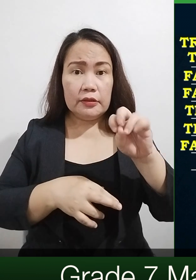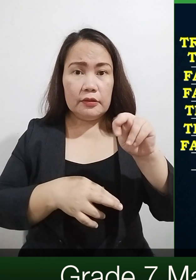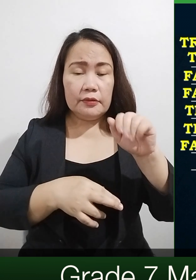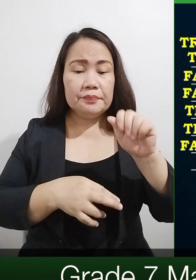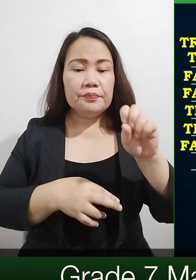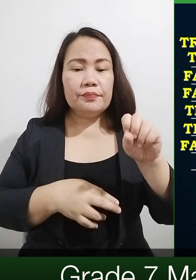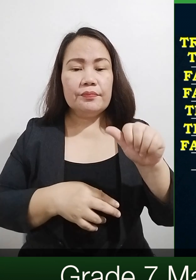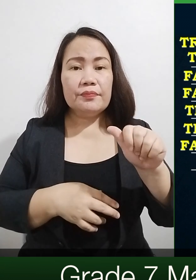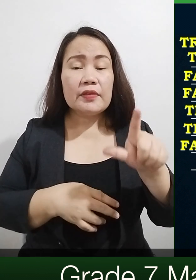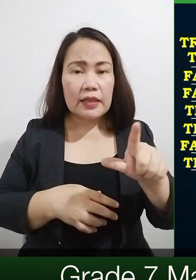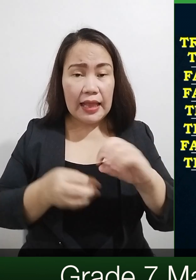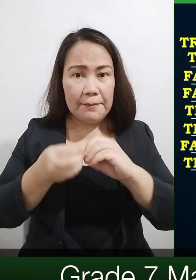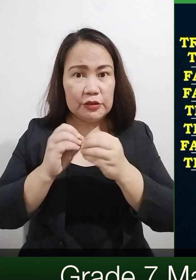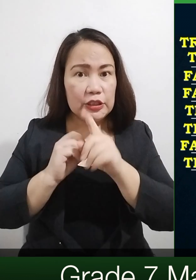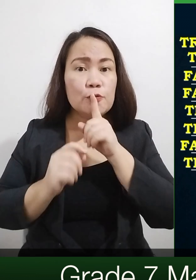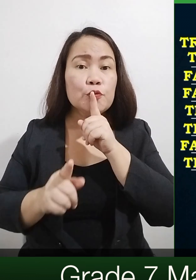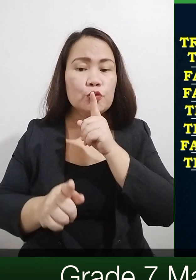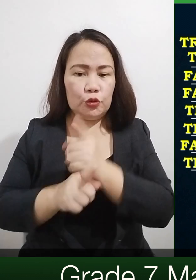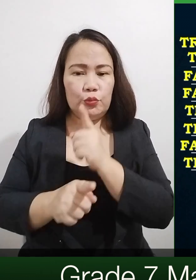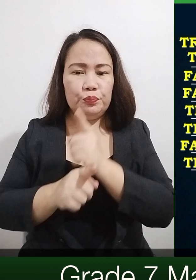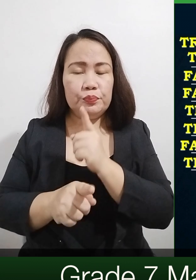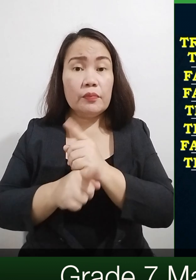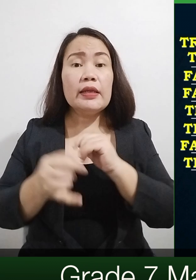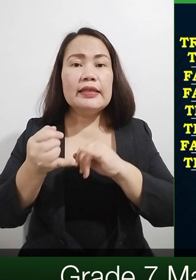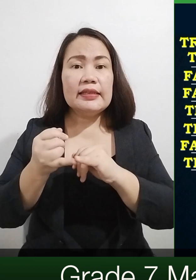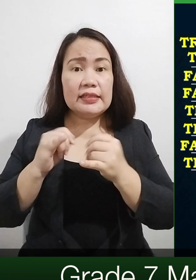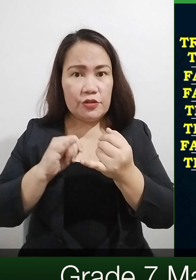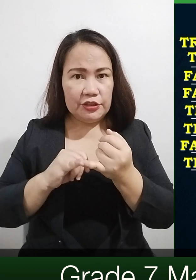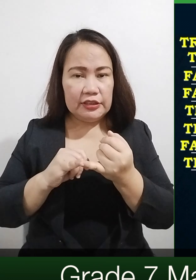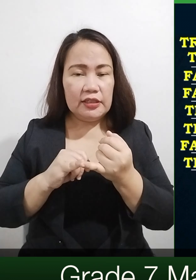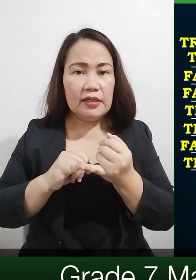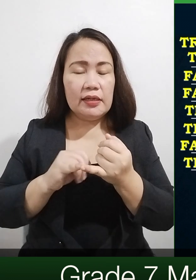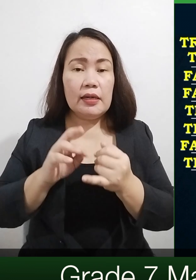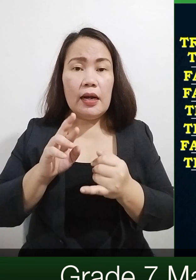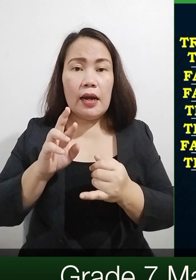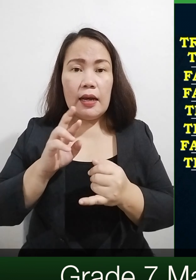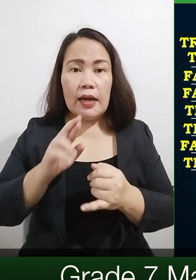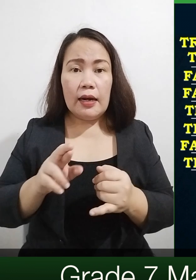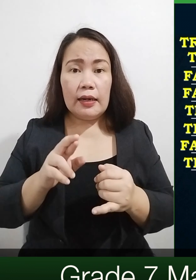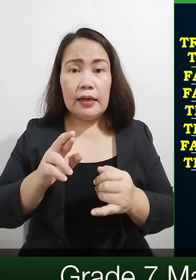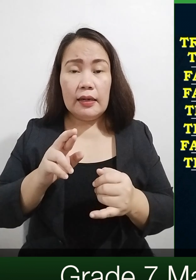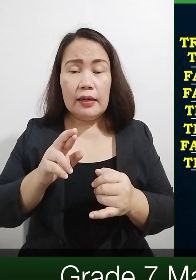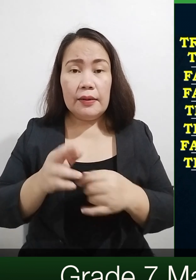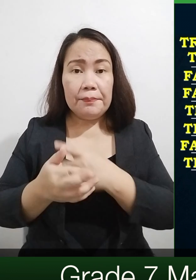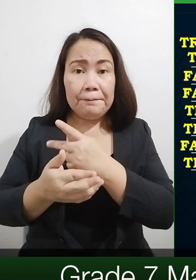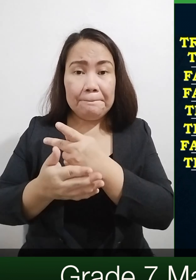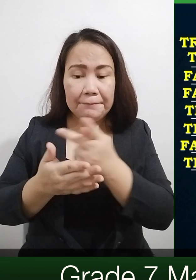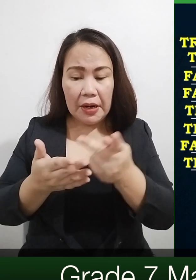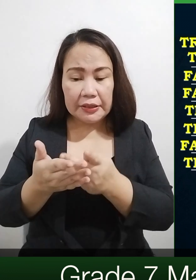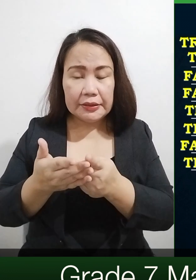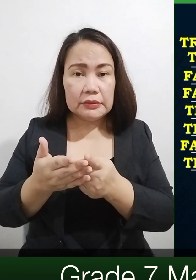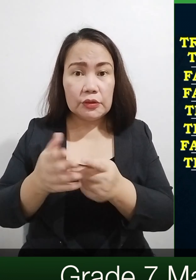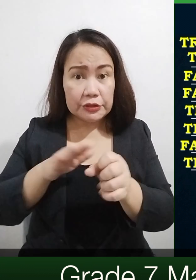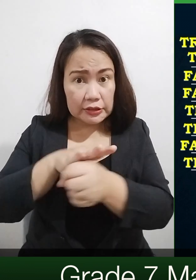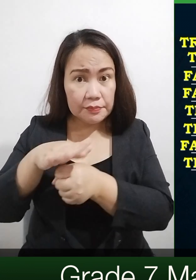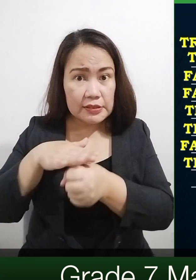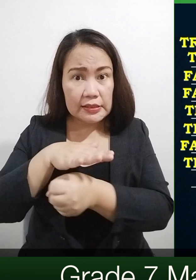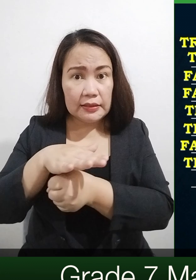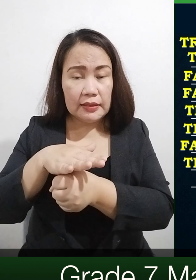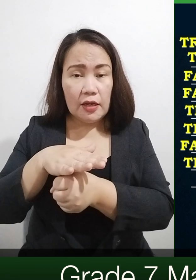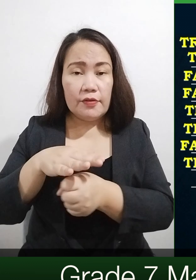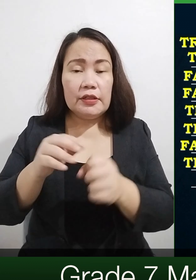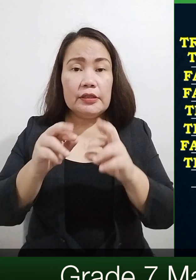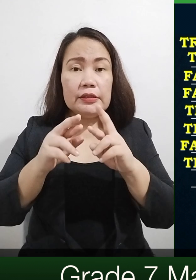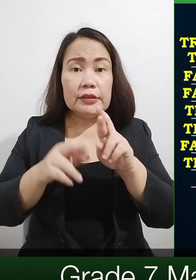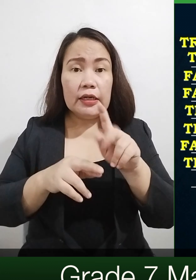rational numbers. That is true because integers are subset of rational numbers.